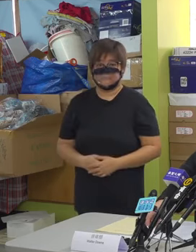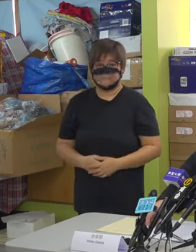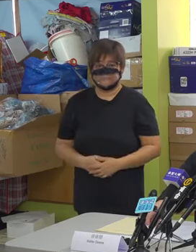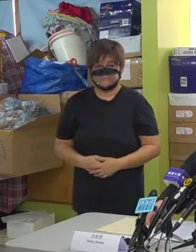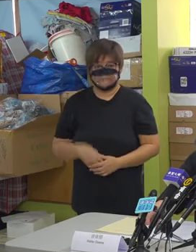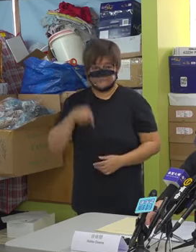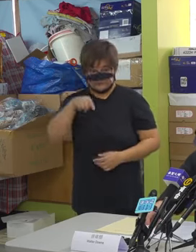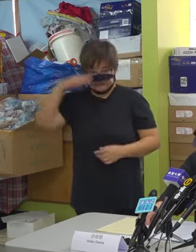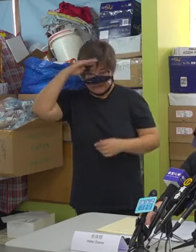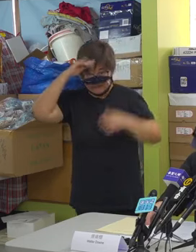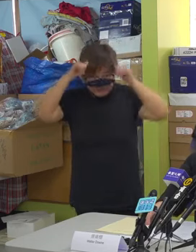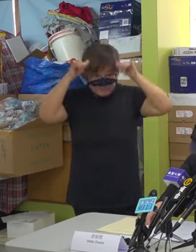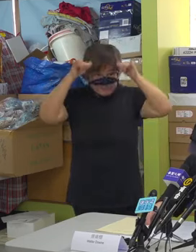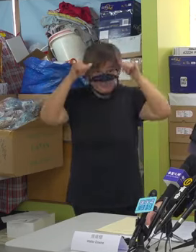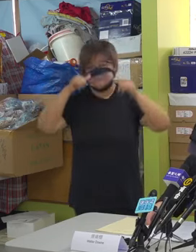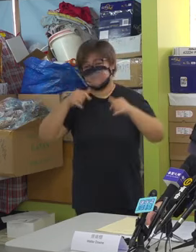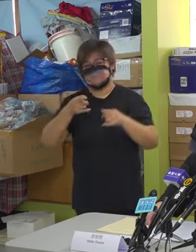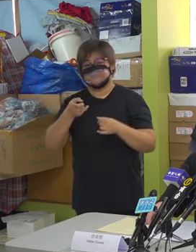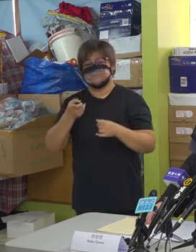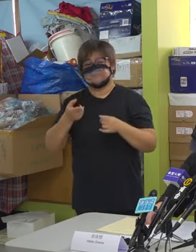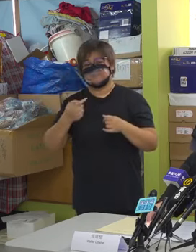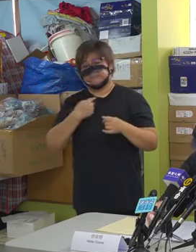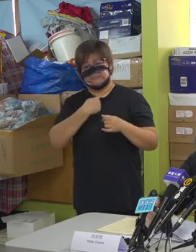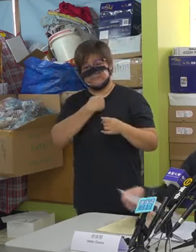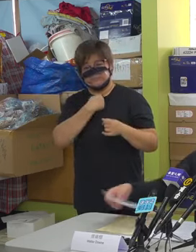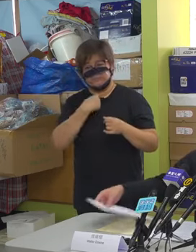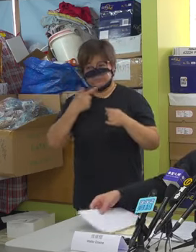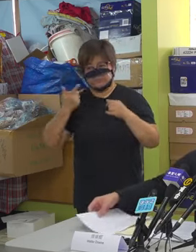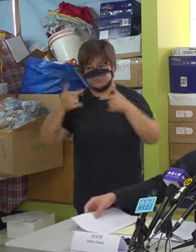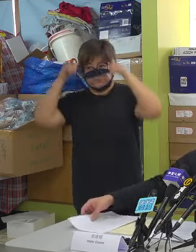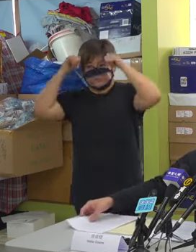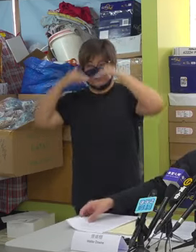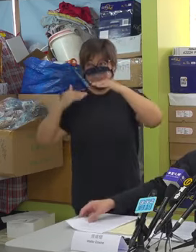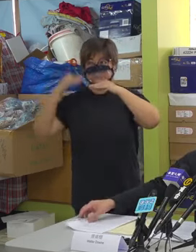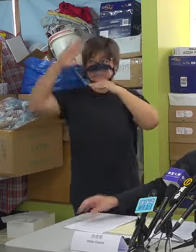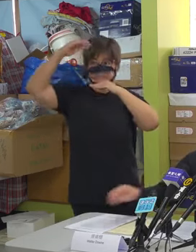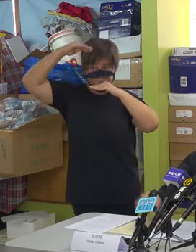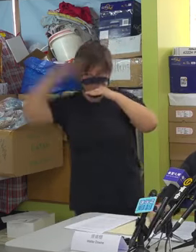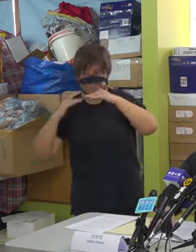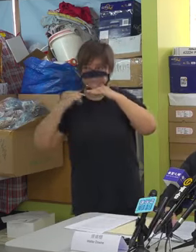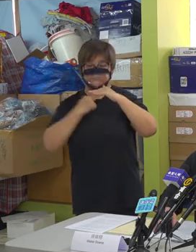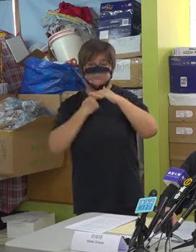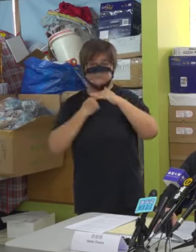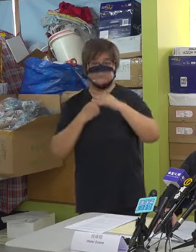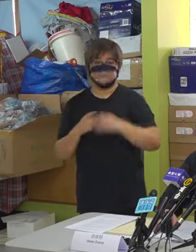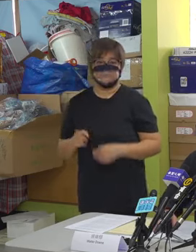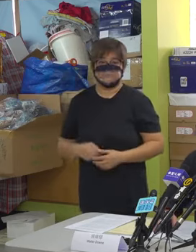brutality, the Citizen Press Conference is proposing three main issues to be addressed in this commission of